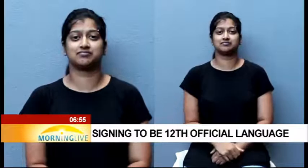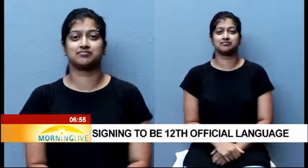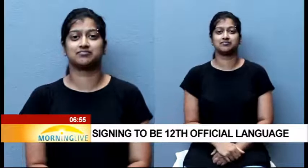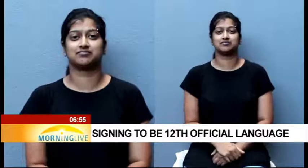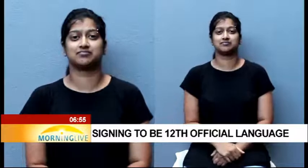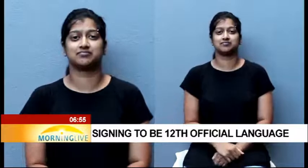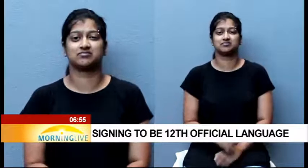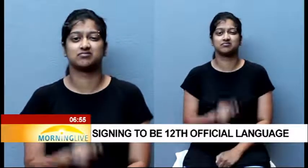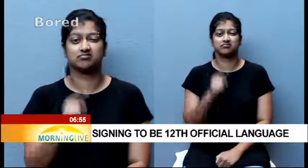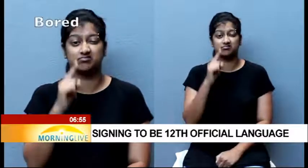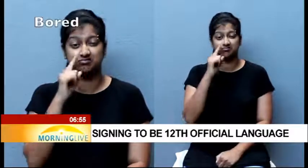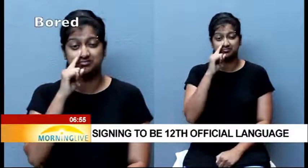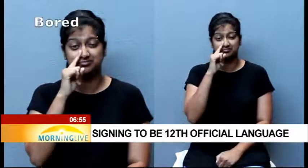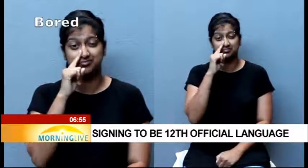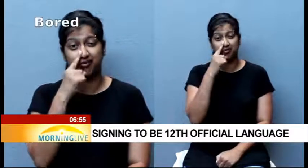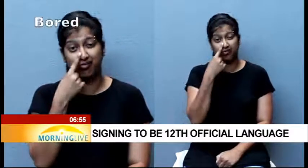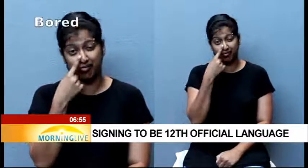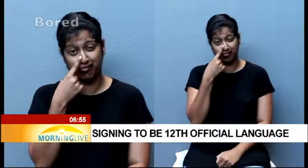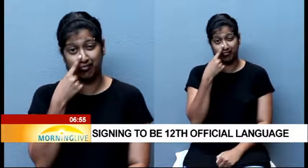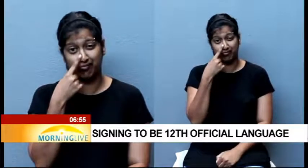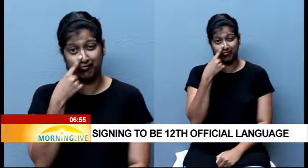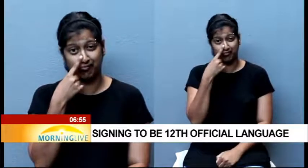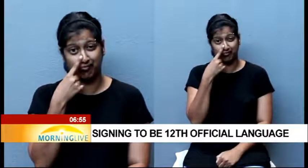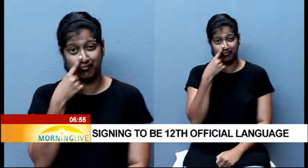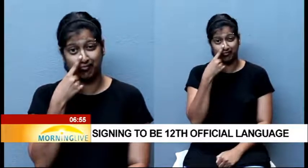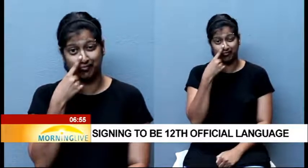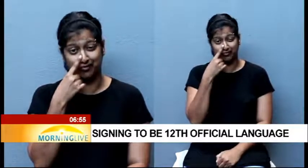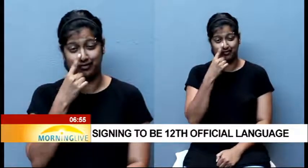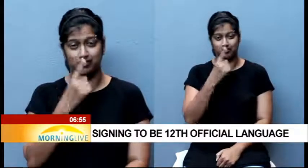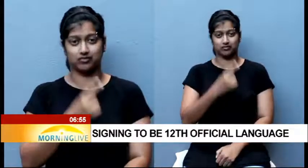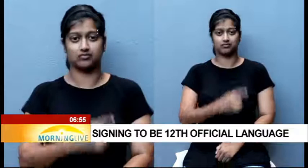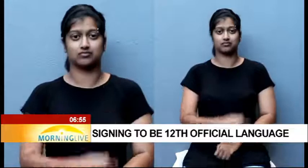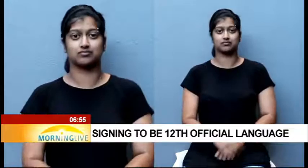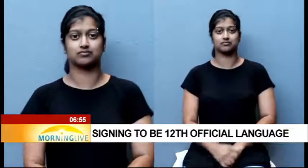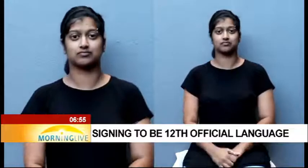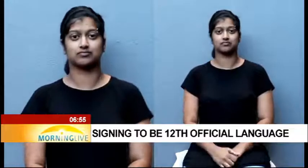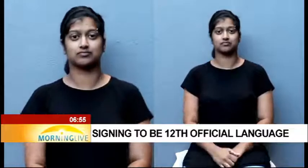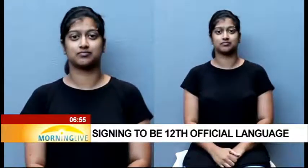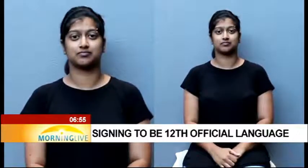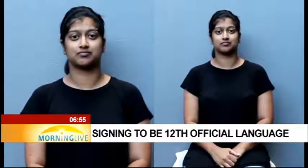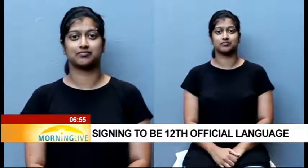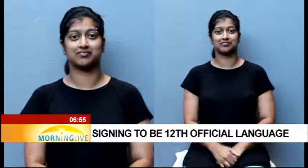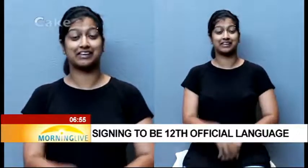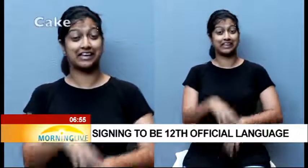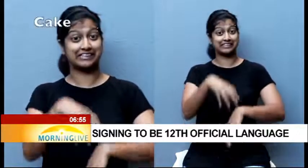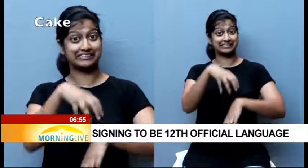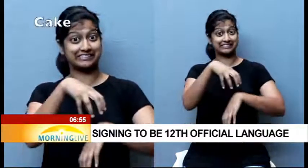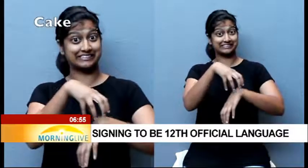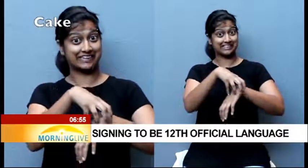game a little bit. Similar to, let's just say, English. We do have the South African English that typifies how we speak in South Africa. Yeah. But when